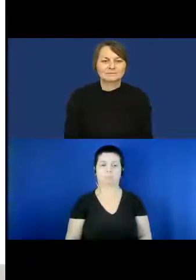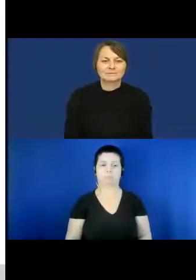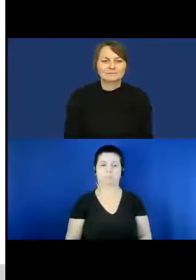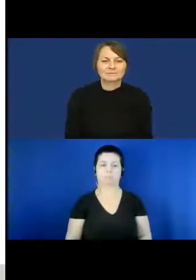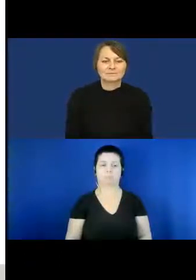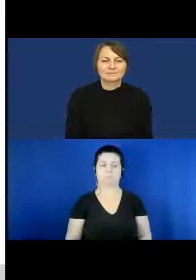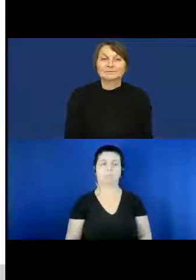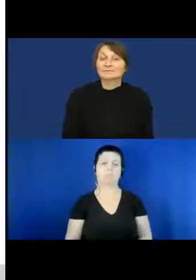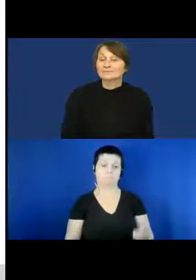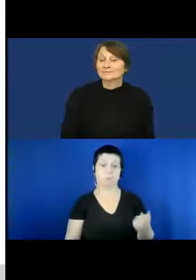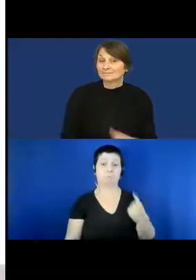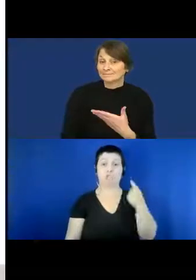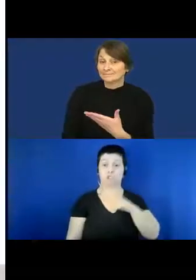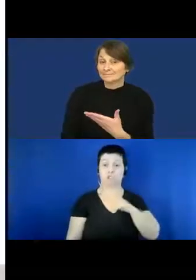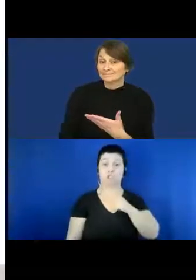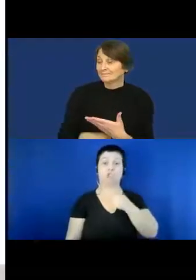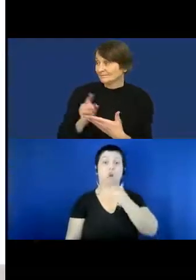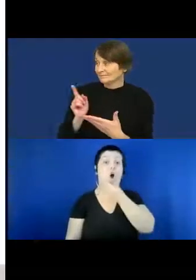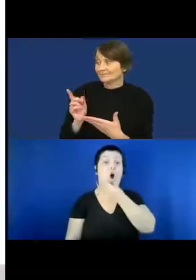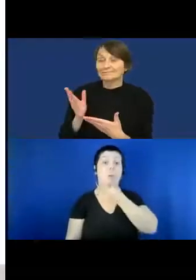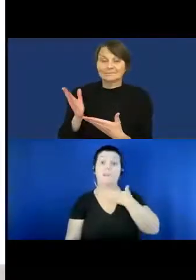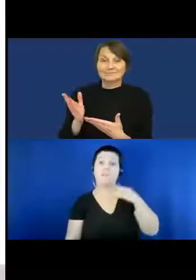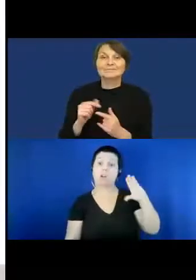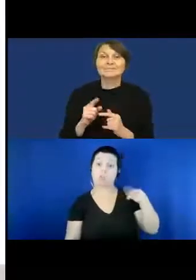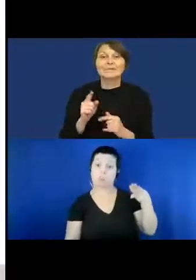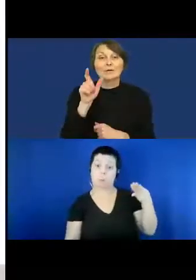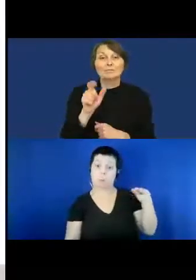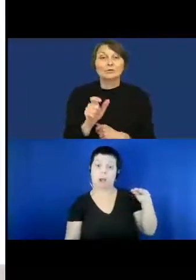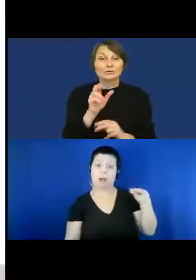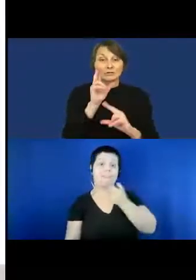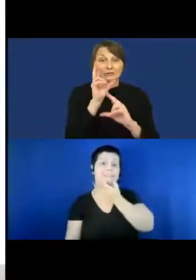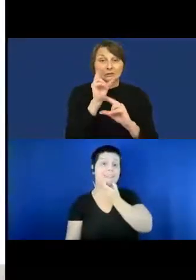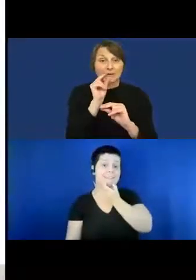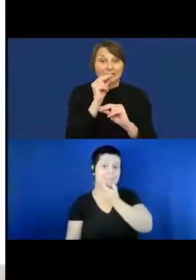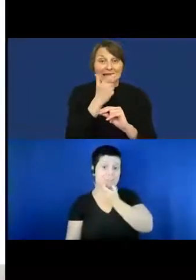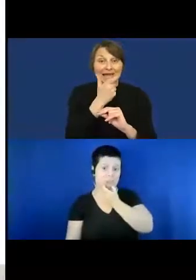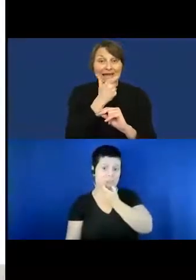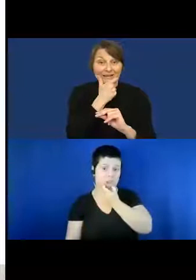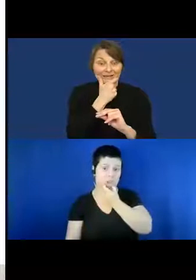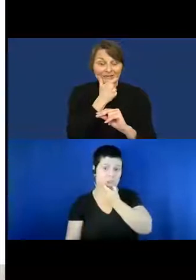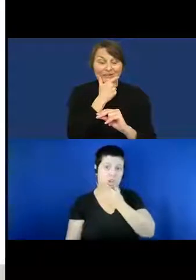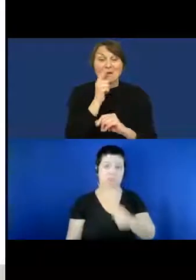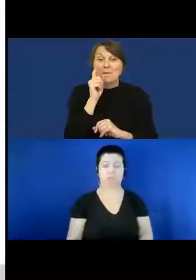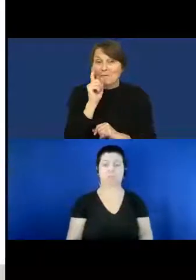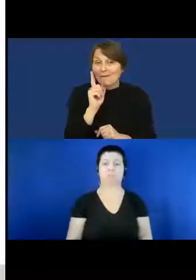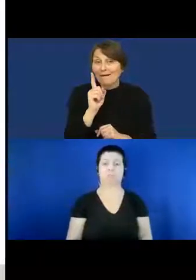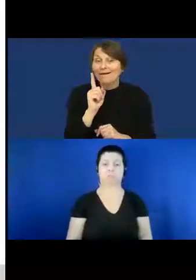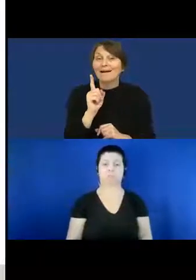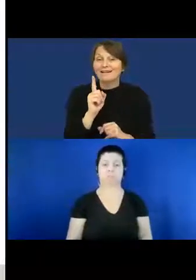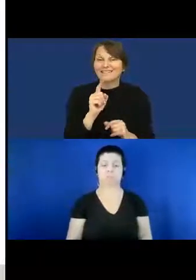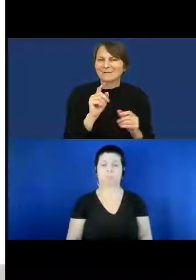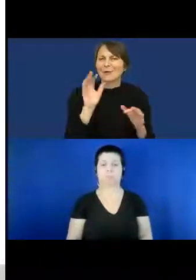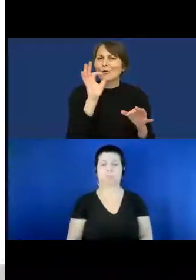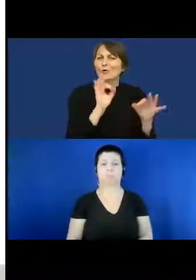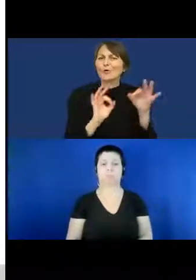So in this example, the person is communicating using English, but because we use Google's